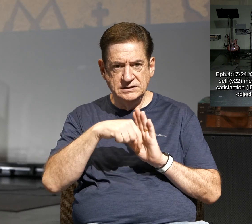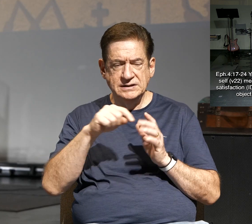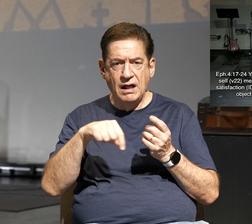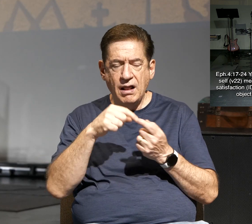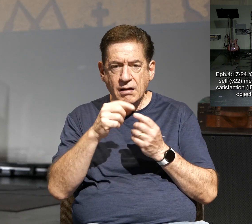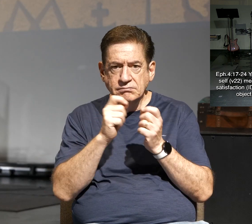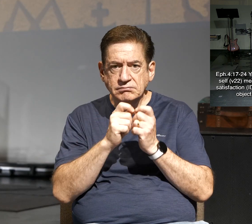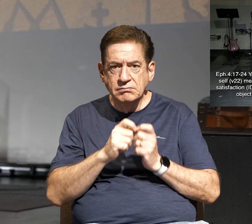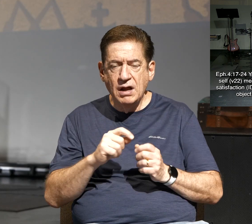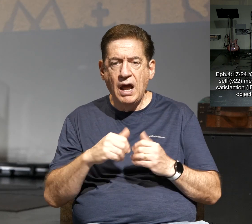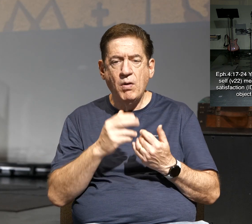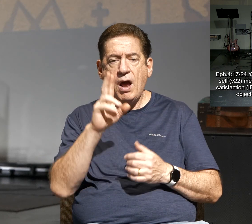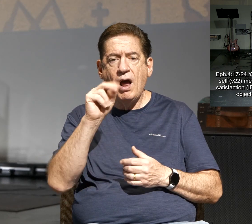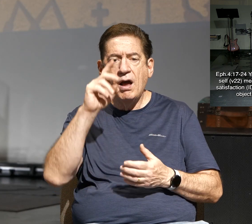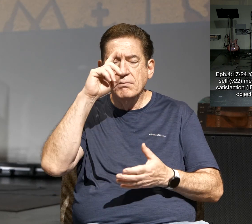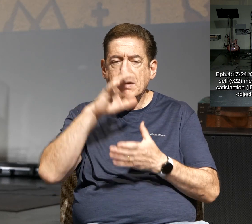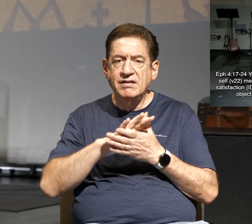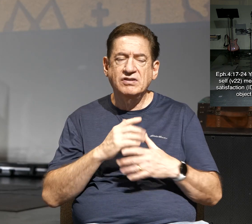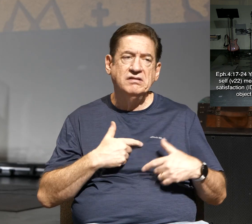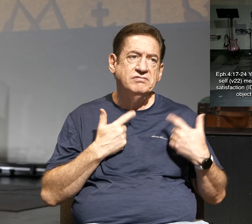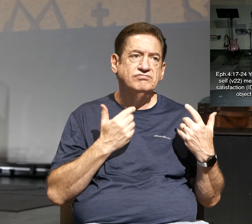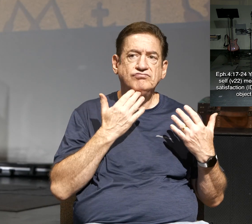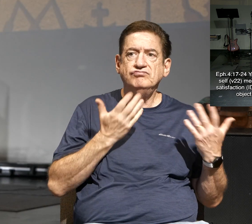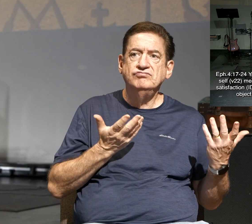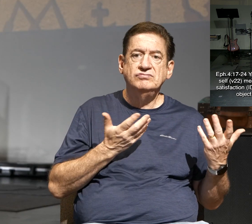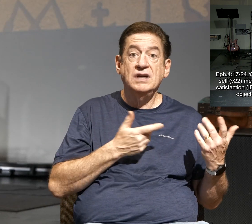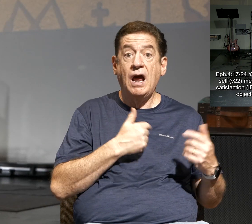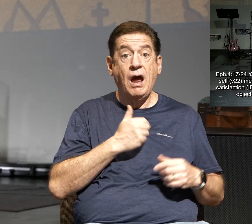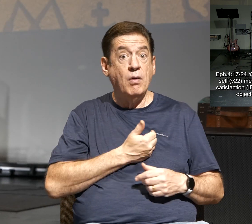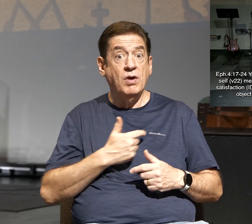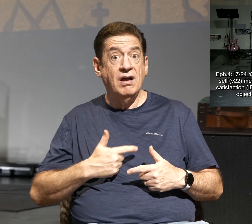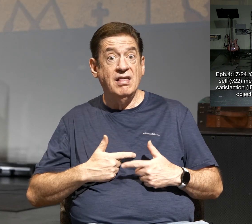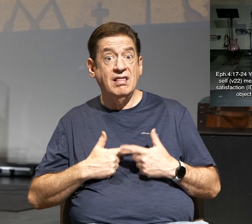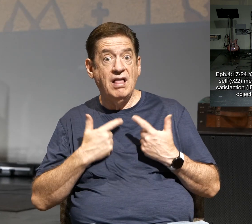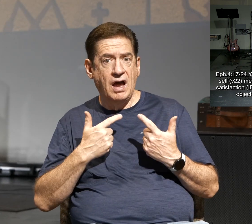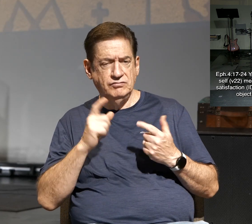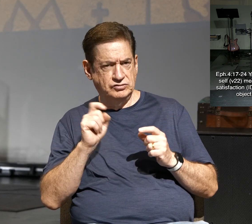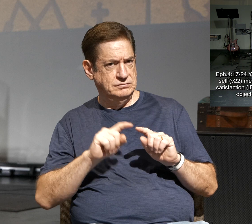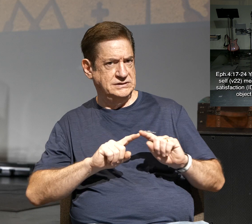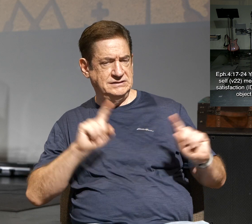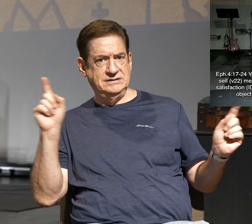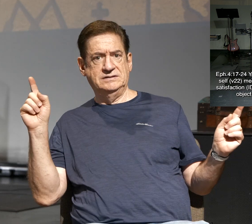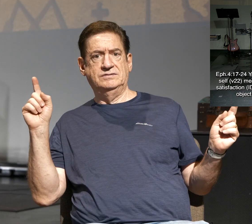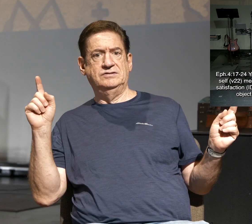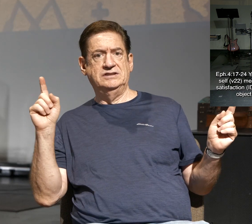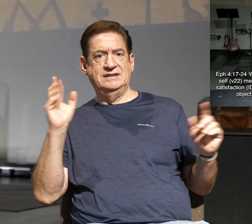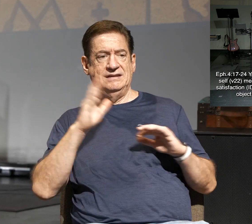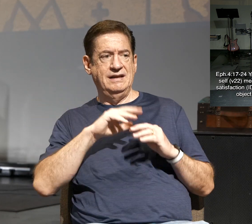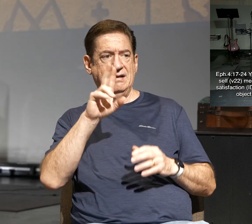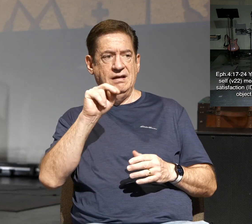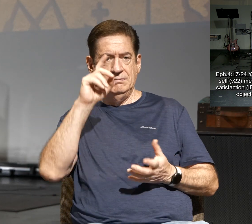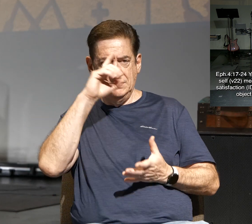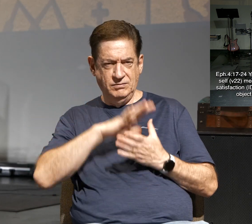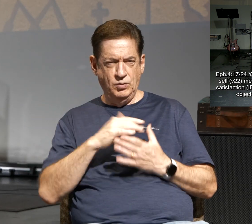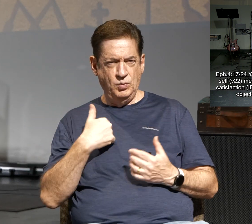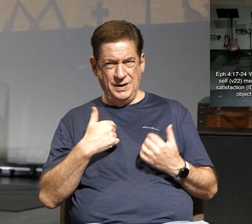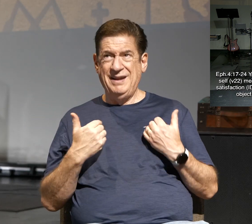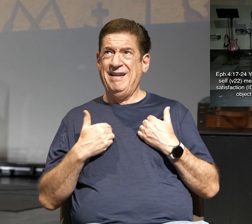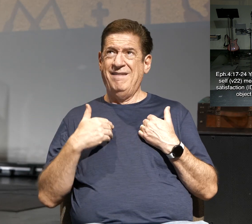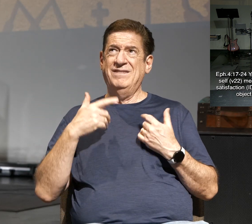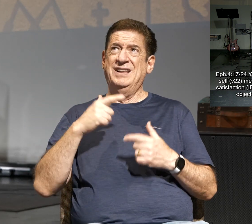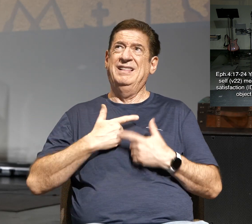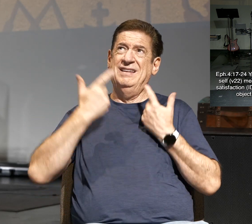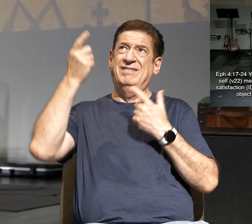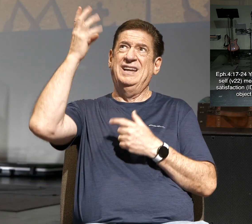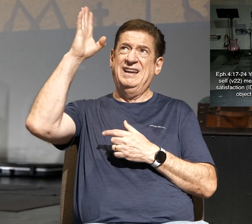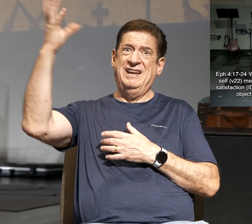about how unbelievers live their life. And our lives should be in stark contrast to unbelievers. I mean, we have the living God